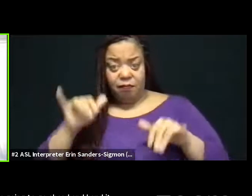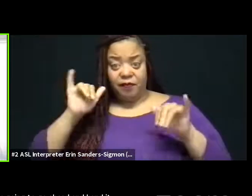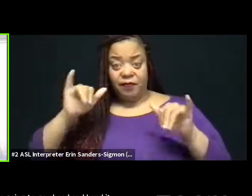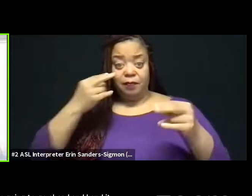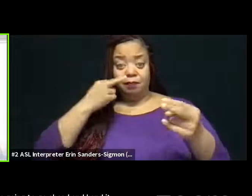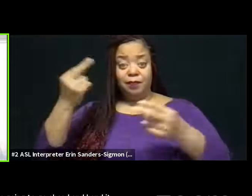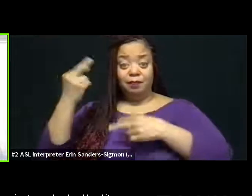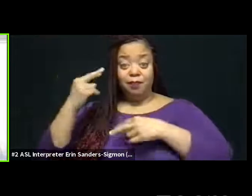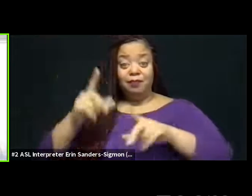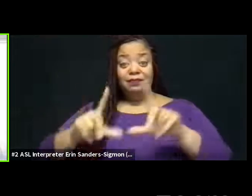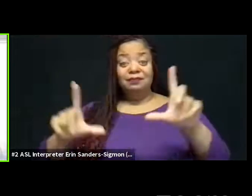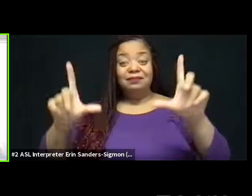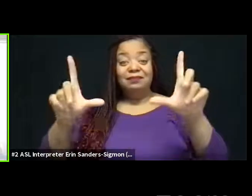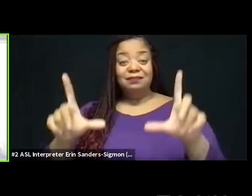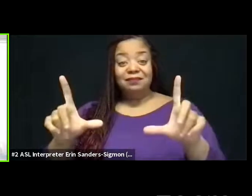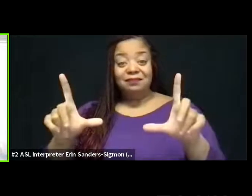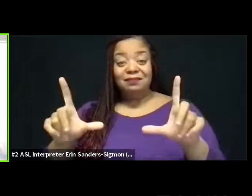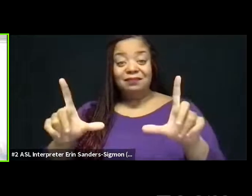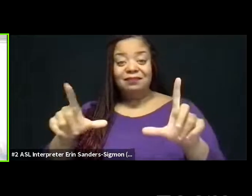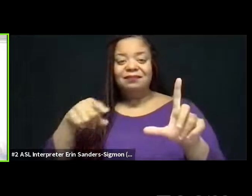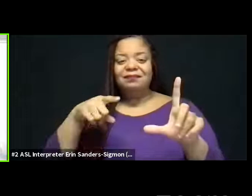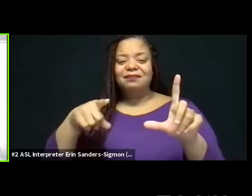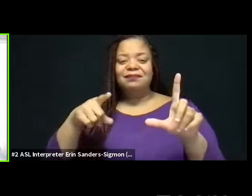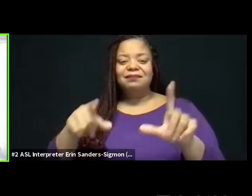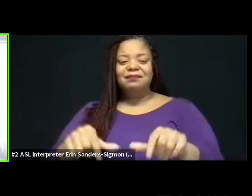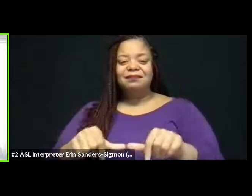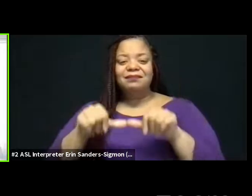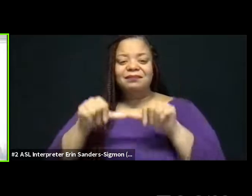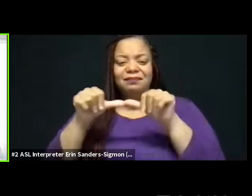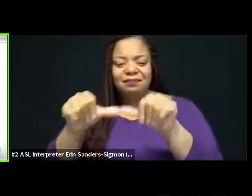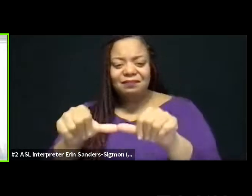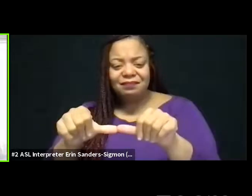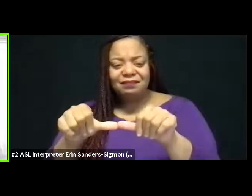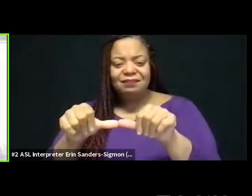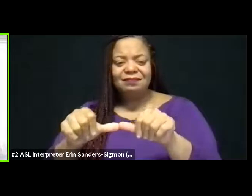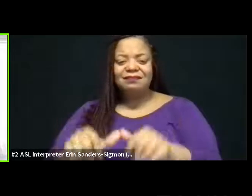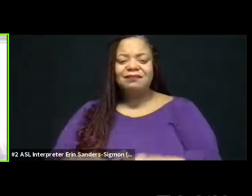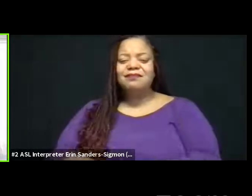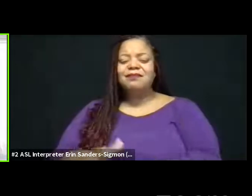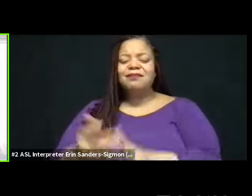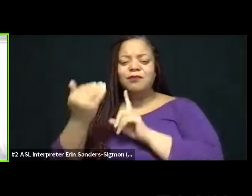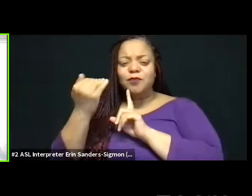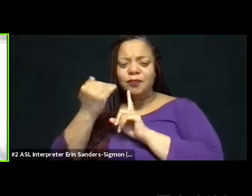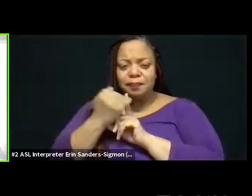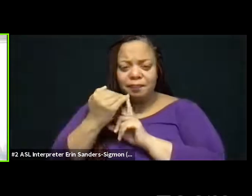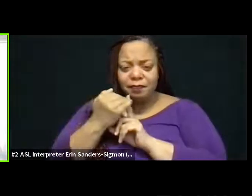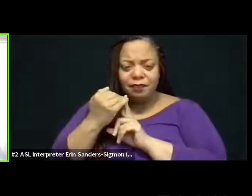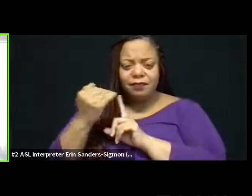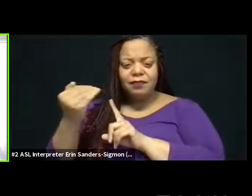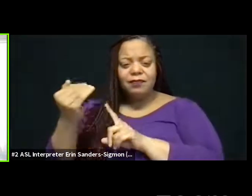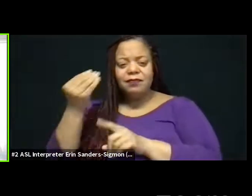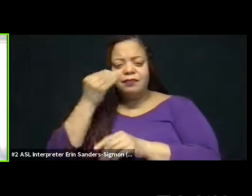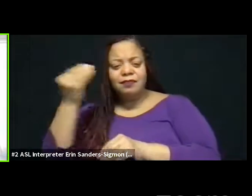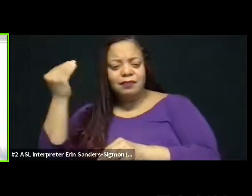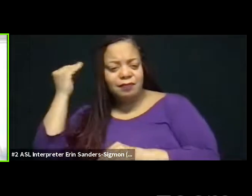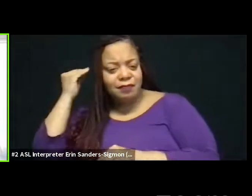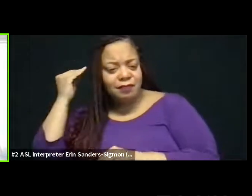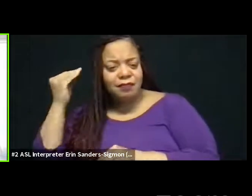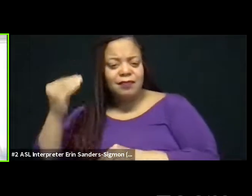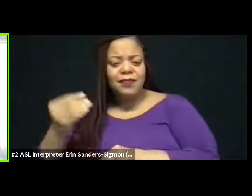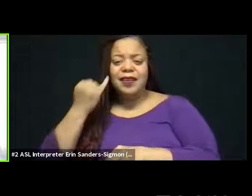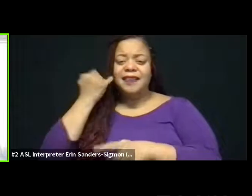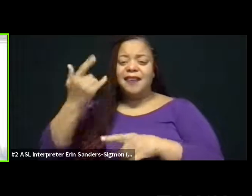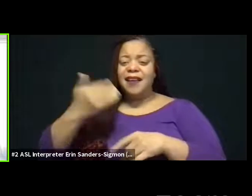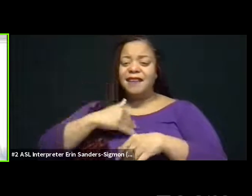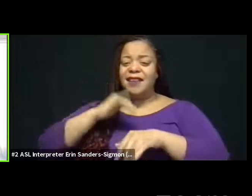reminder, right? When we make space for this in the classroom every day, that we have a responsibility to those that have transitioned and